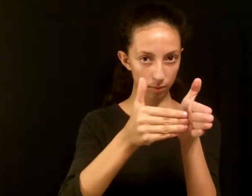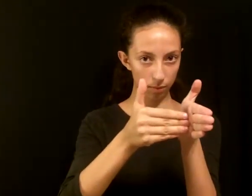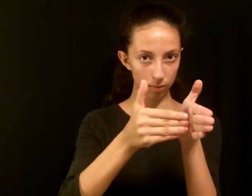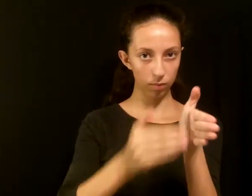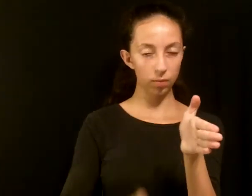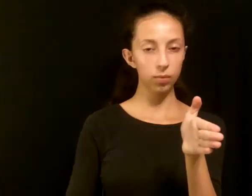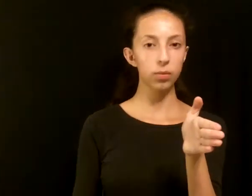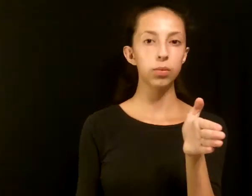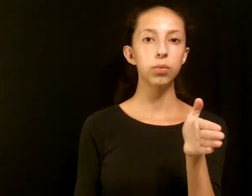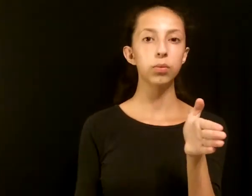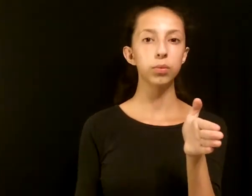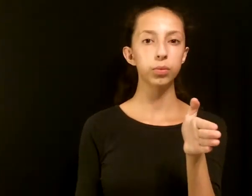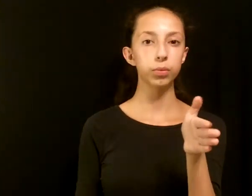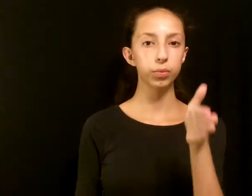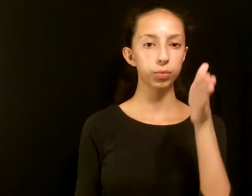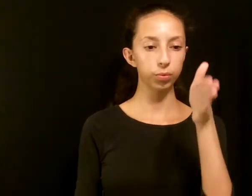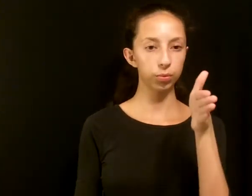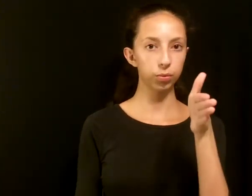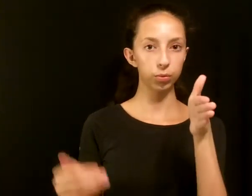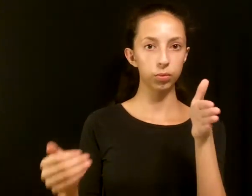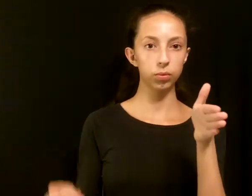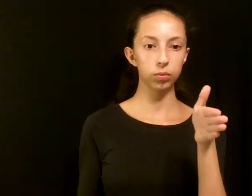You need to do it that way. Don't be doing this.